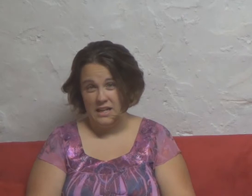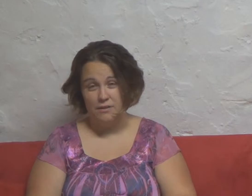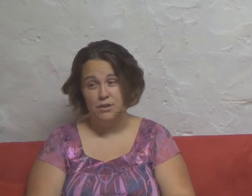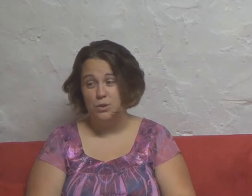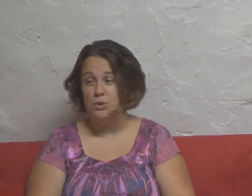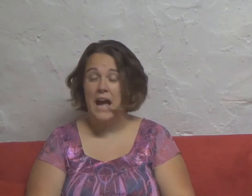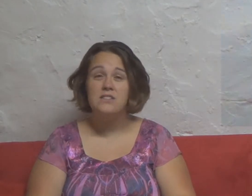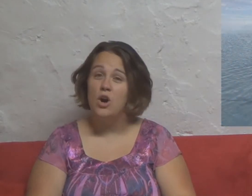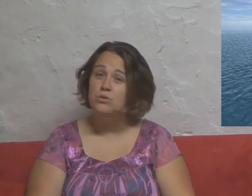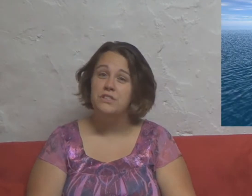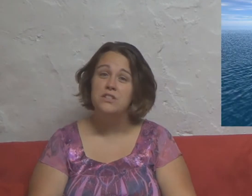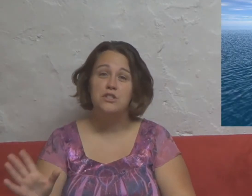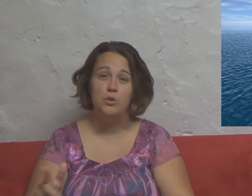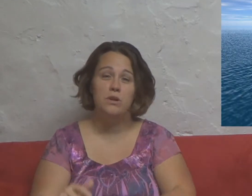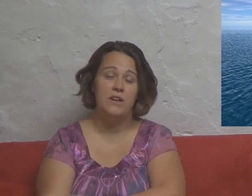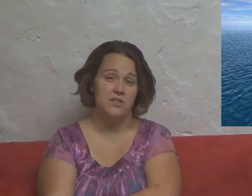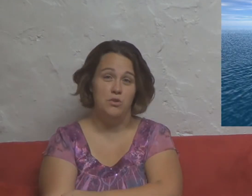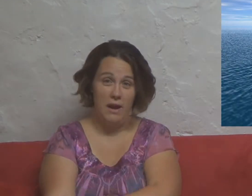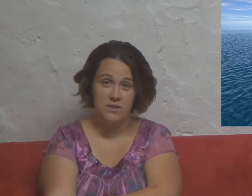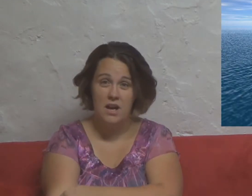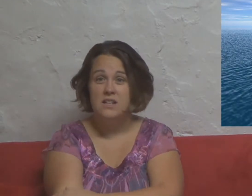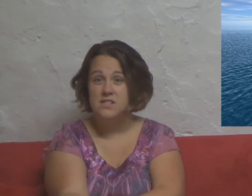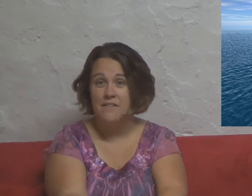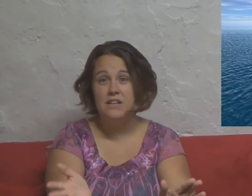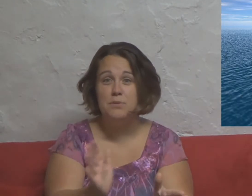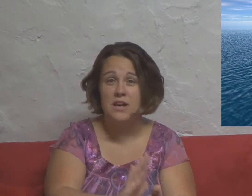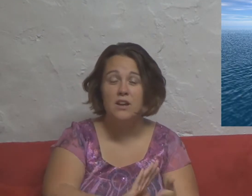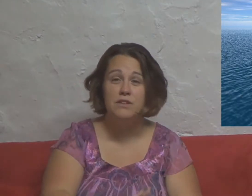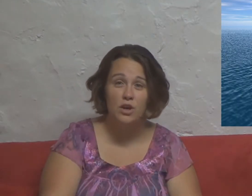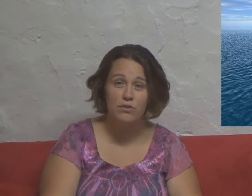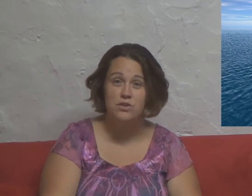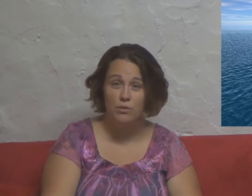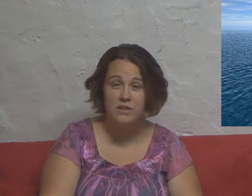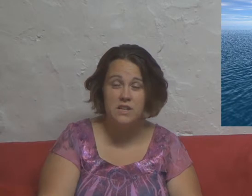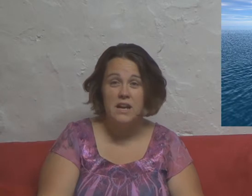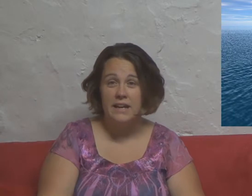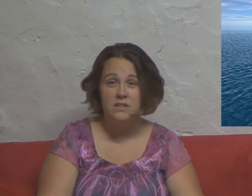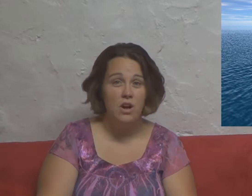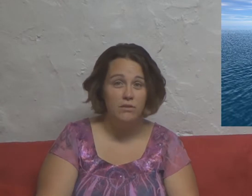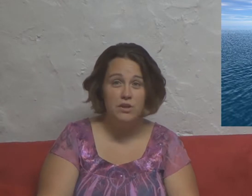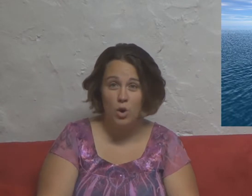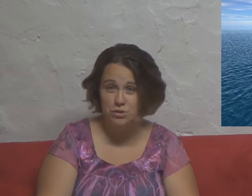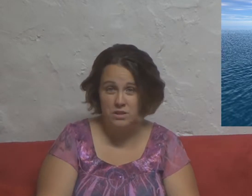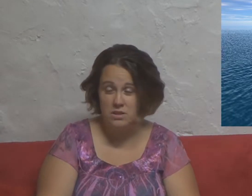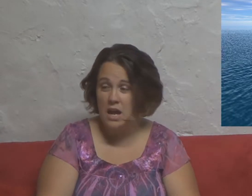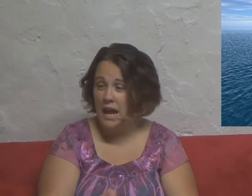If you guessed oceans, you would have guessed correct. 70% of the Earth's surface is covered in oceans,